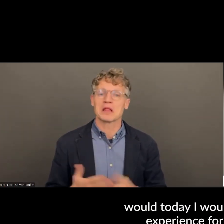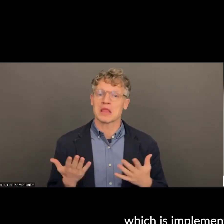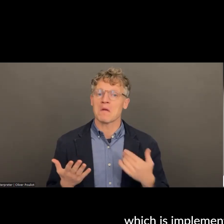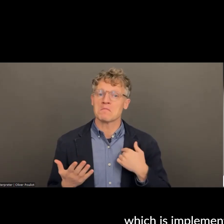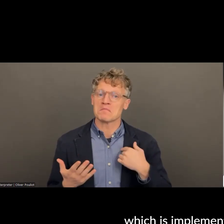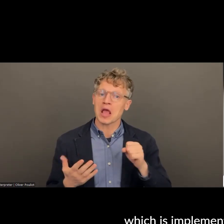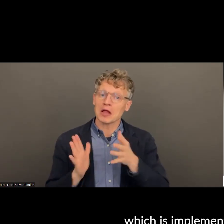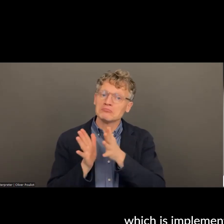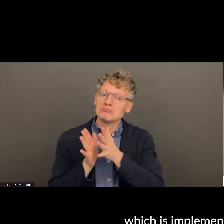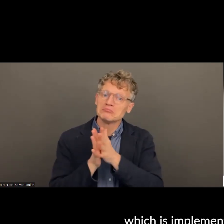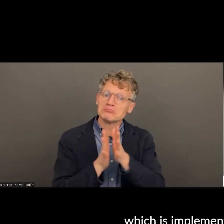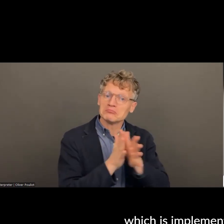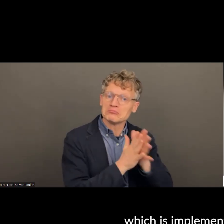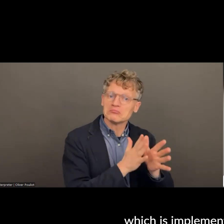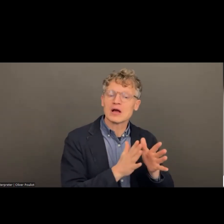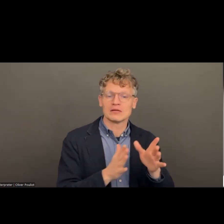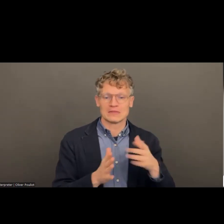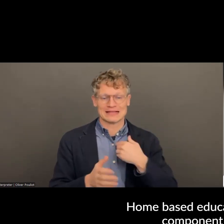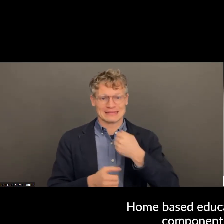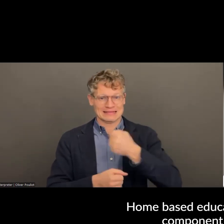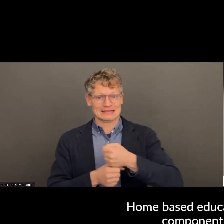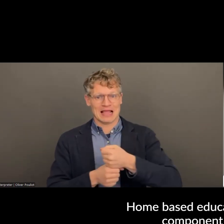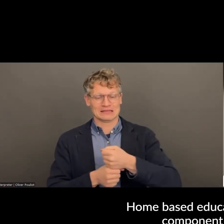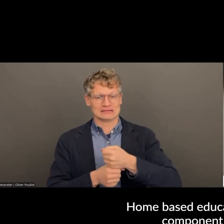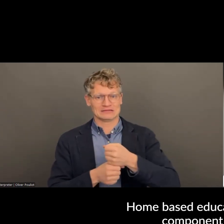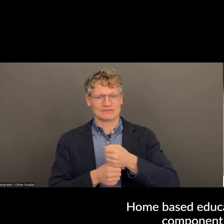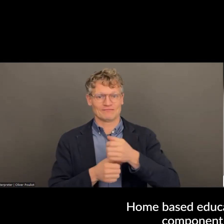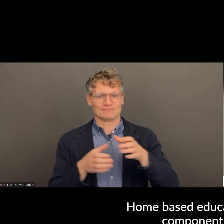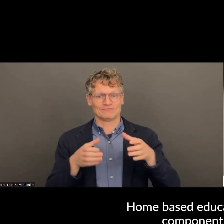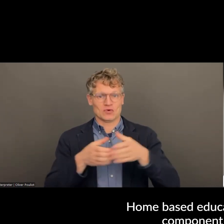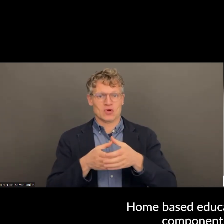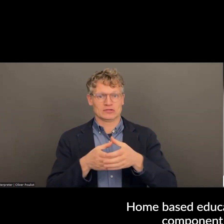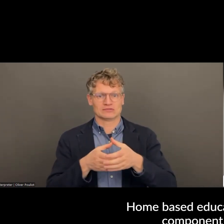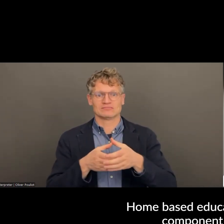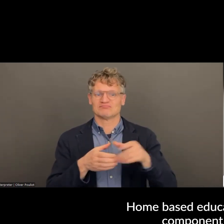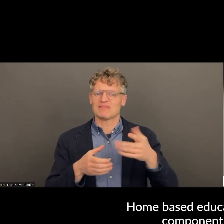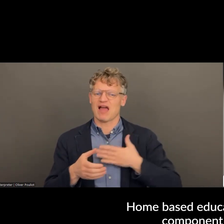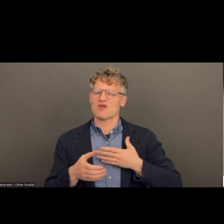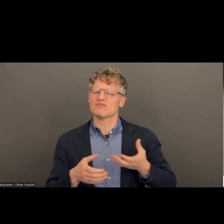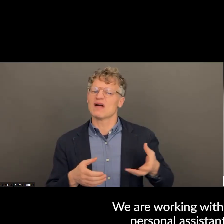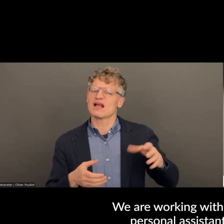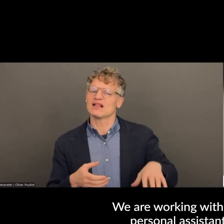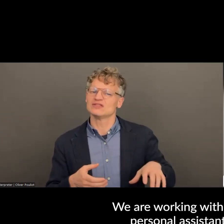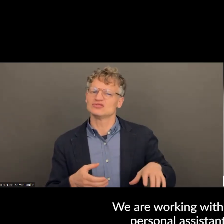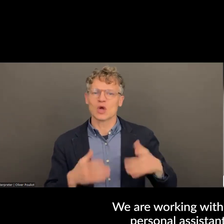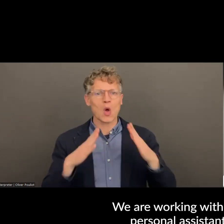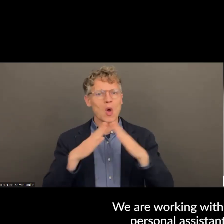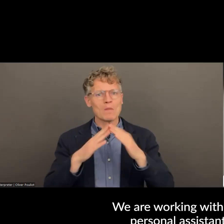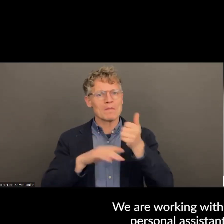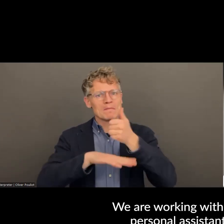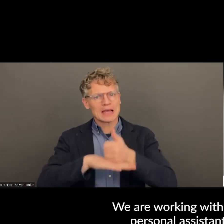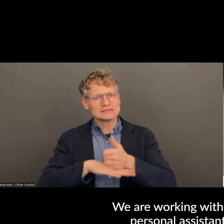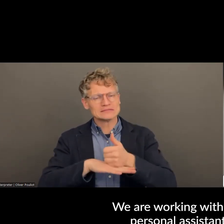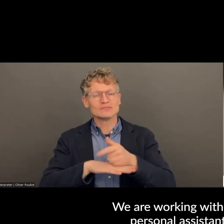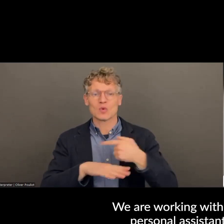Task Order 45, which is implemented in Bangladesh. Home-based education is one of the components over there. We are working with